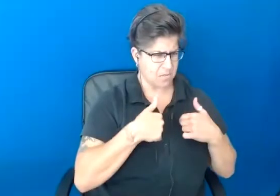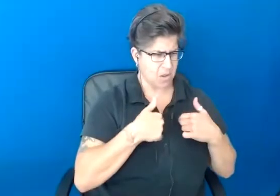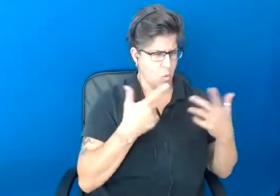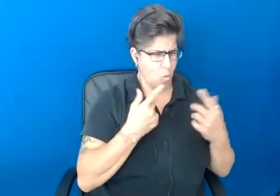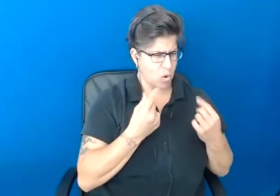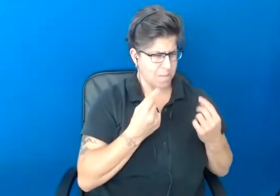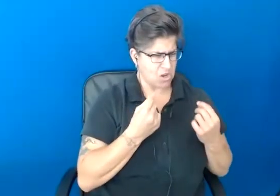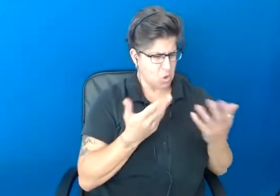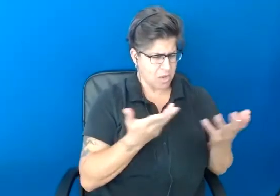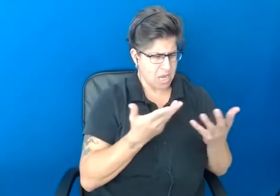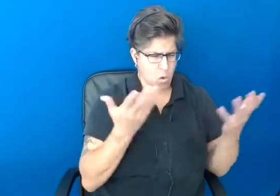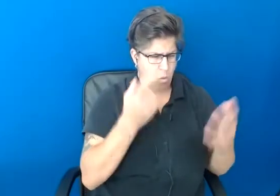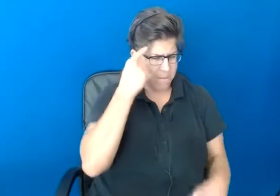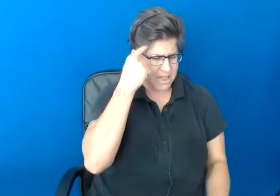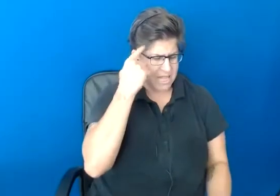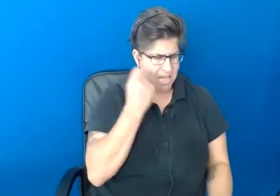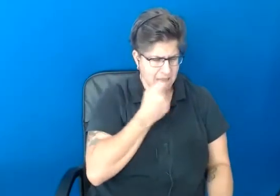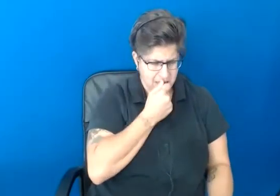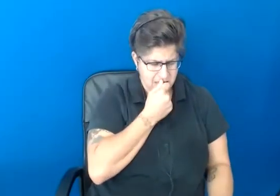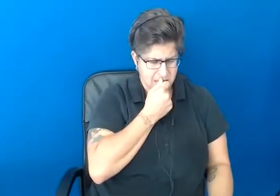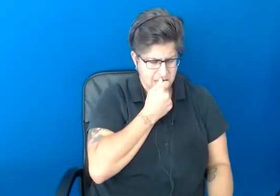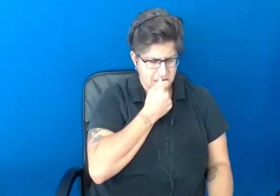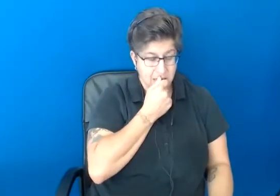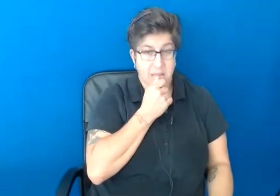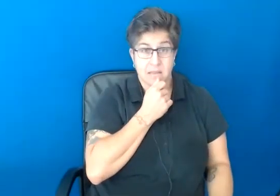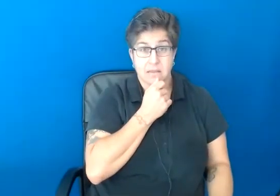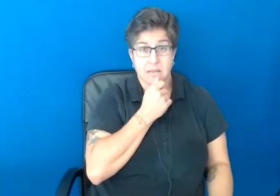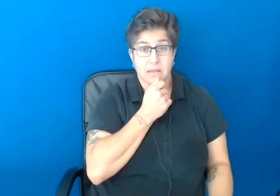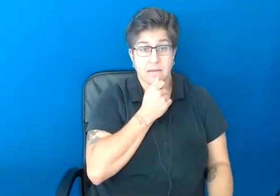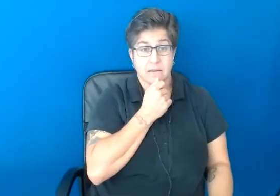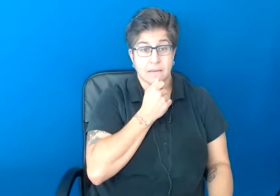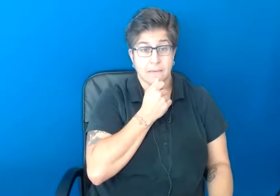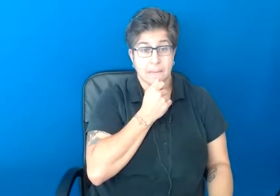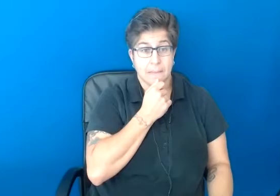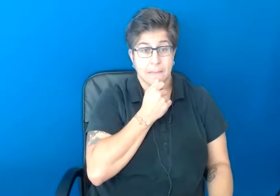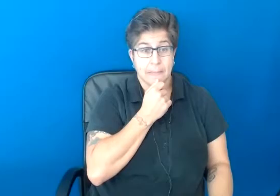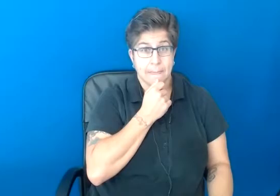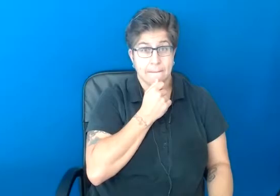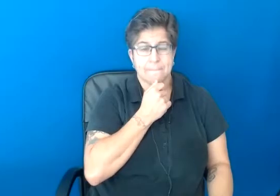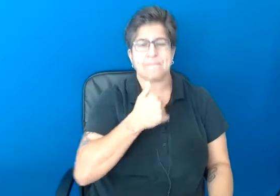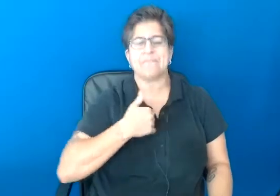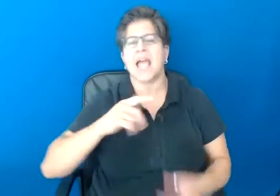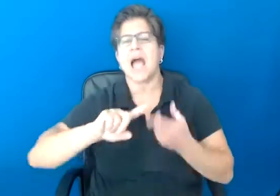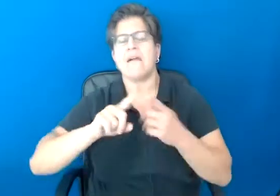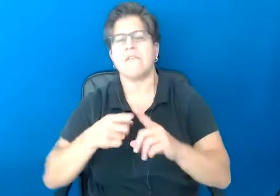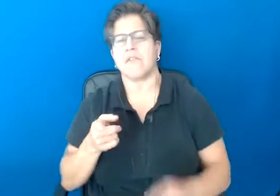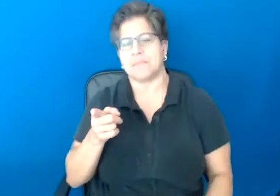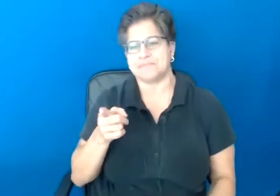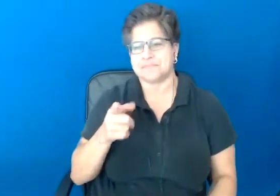I have a friend who lives on the river. She's on the Kentucky side. For those of you that may not know this, I live in Cincinnati, have my whole life, except when my husband